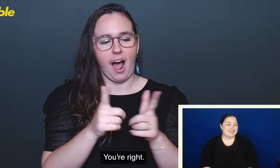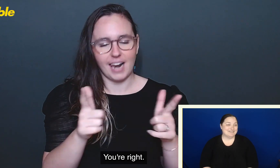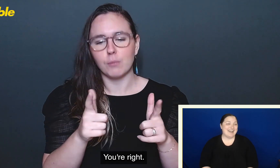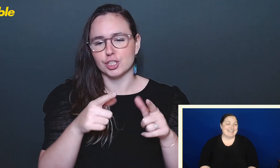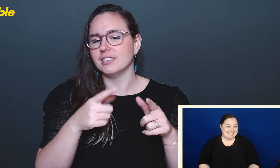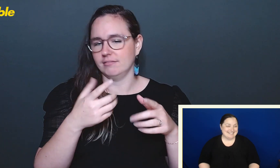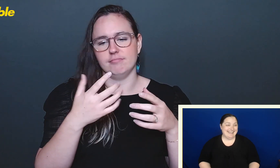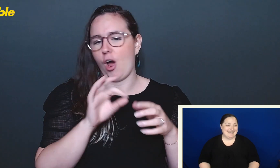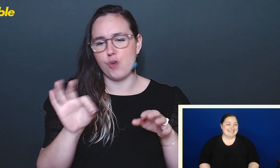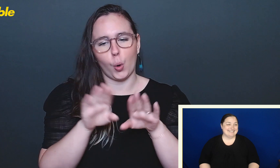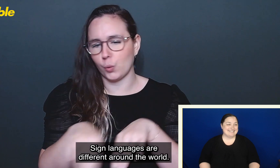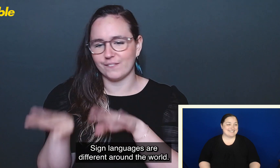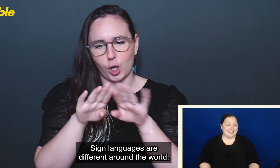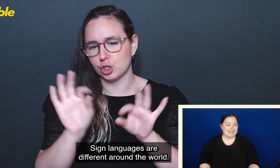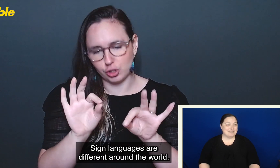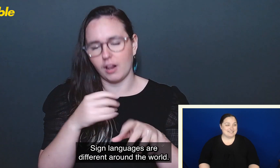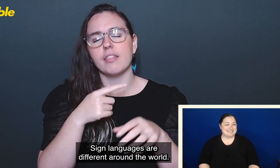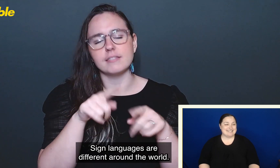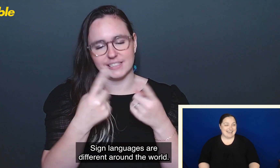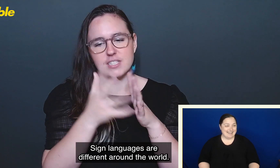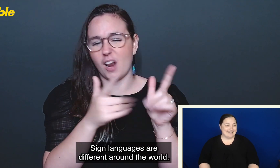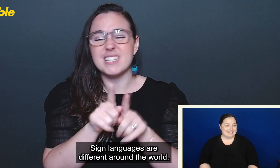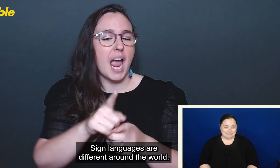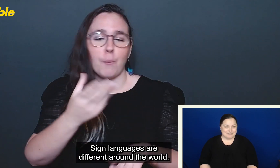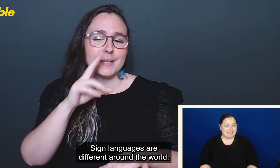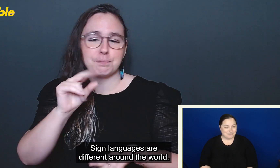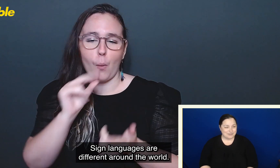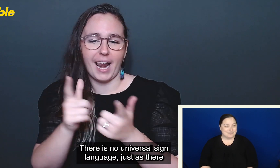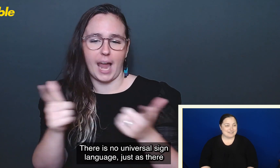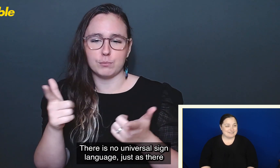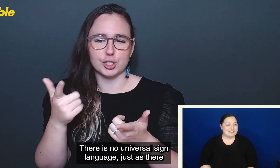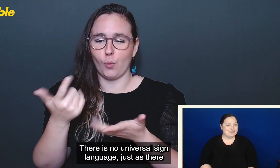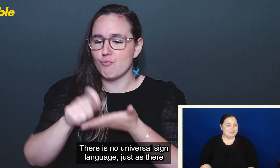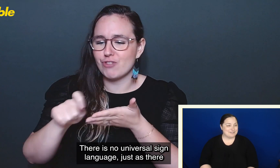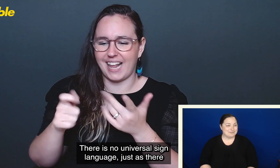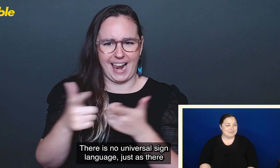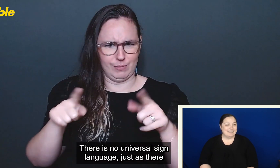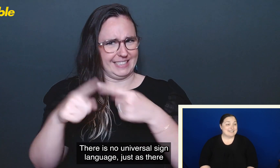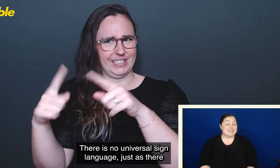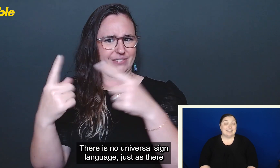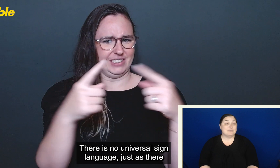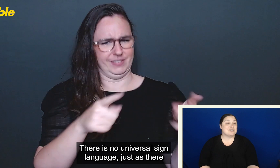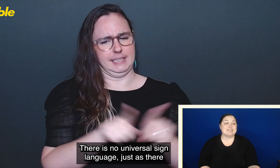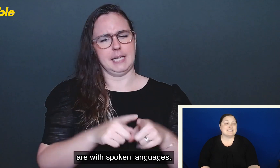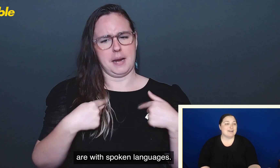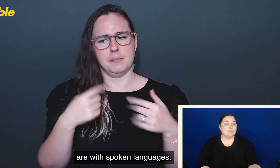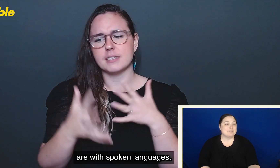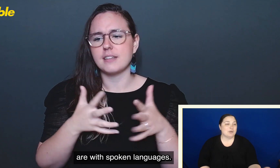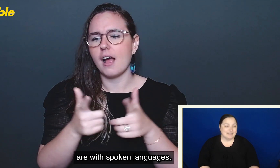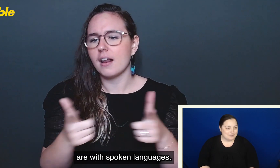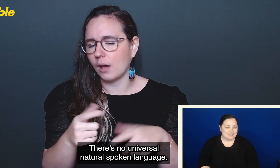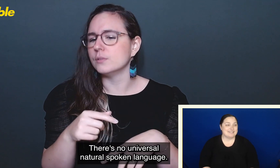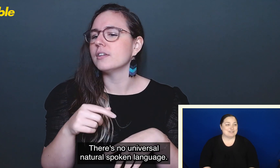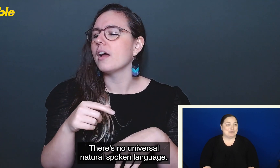Absolutely, you're right. Sign languages are different around the world. There is no universal sign language, just as there are